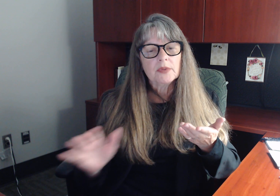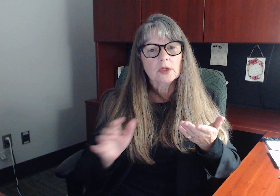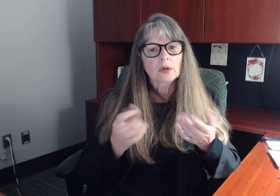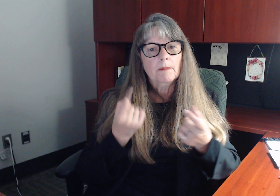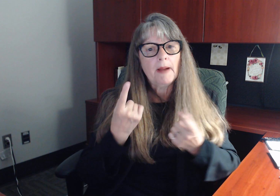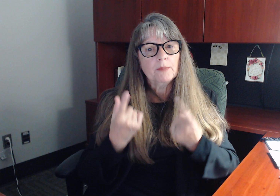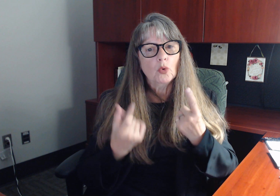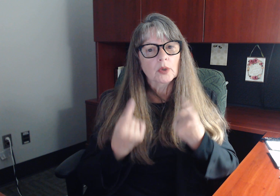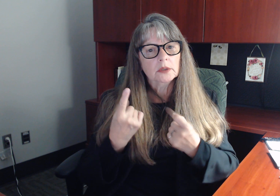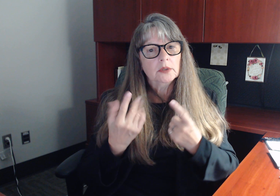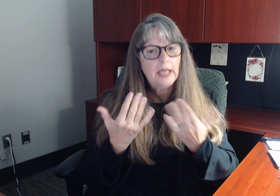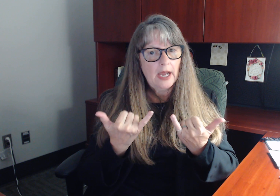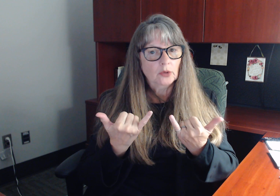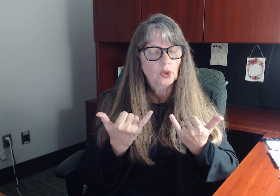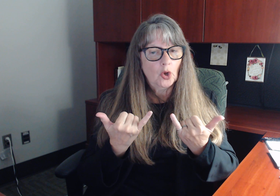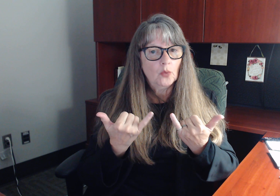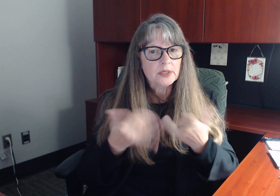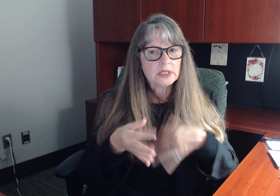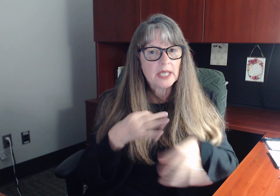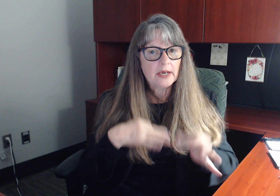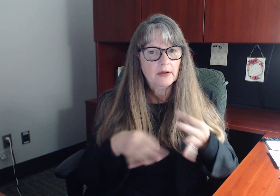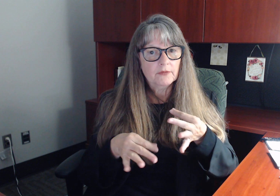their popcorn now, you know, instead of the